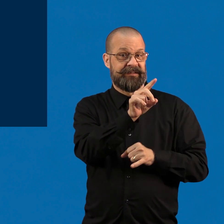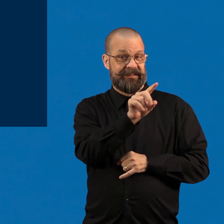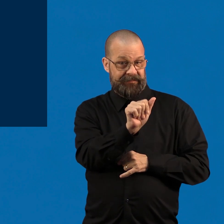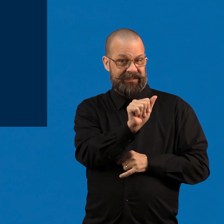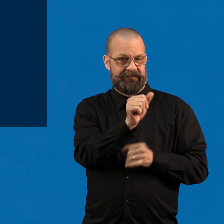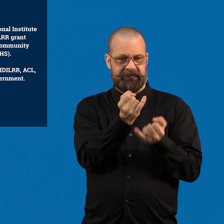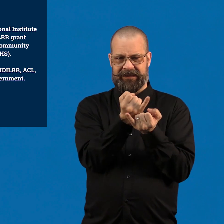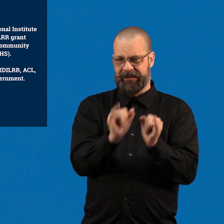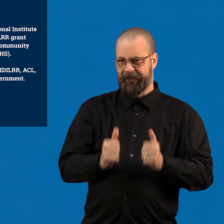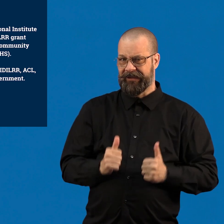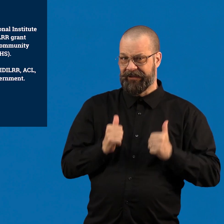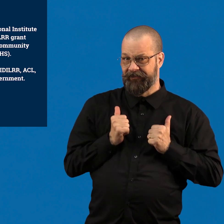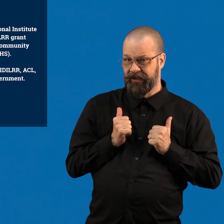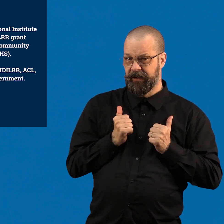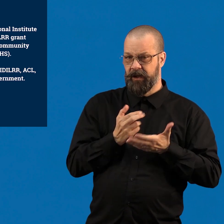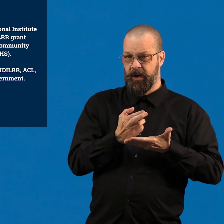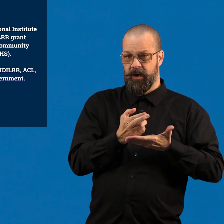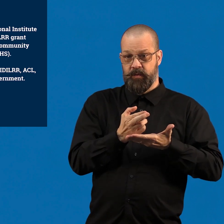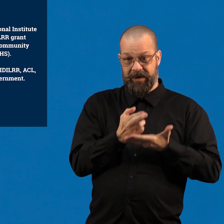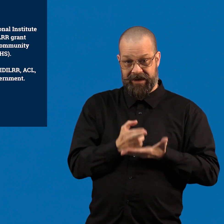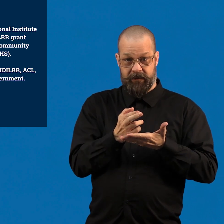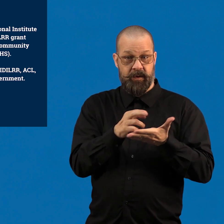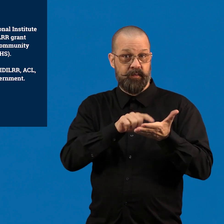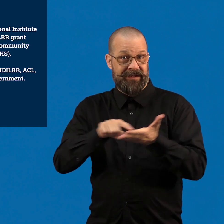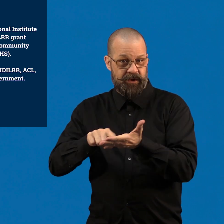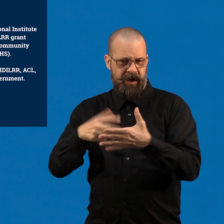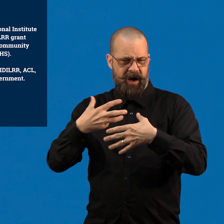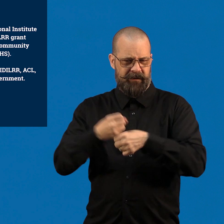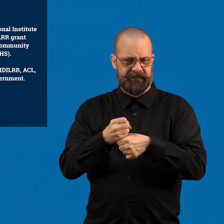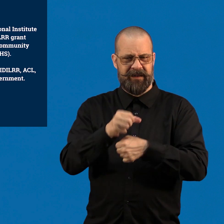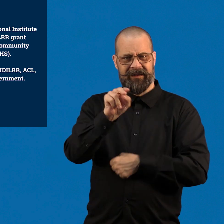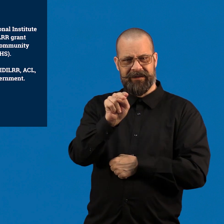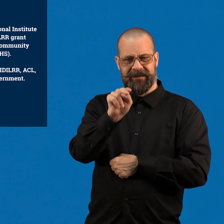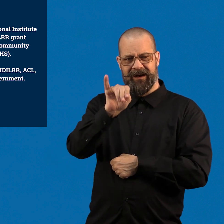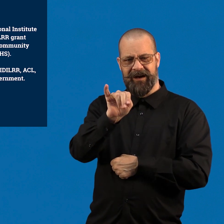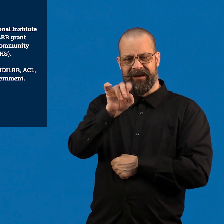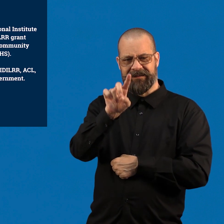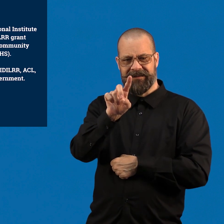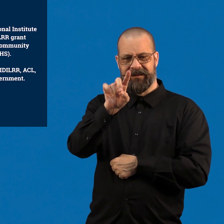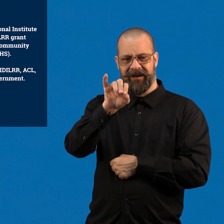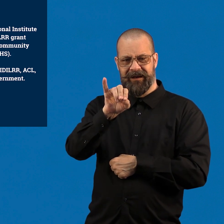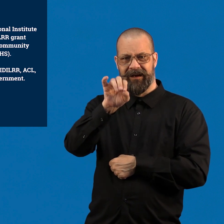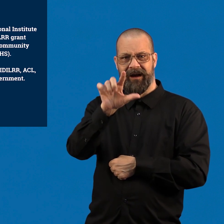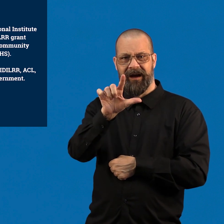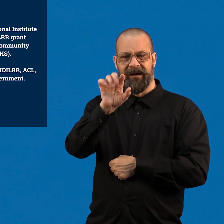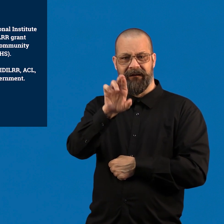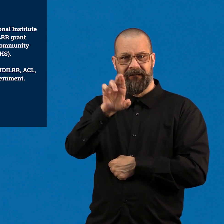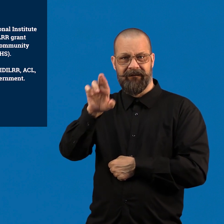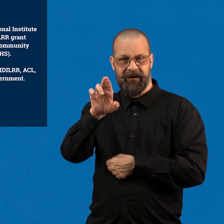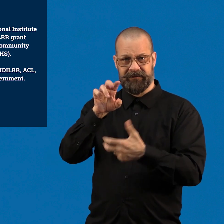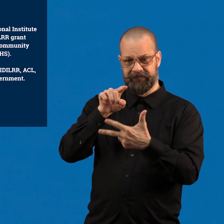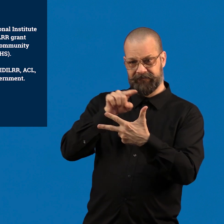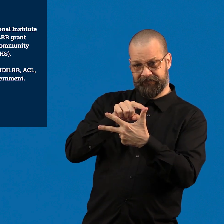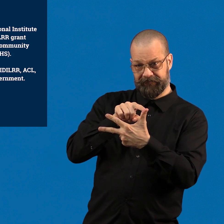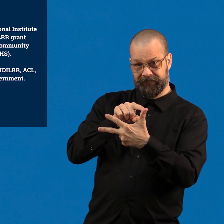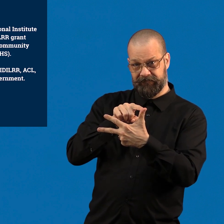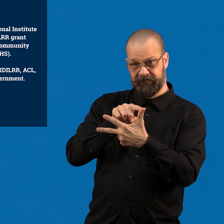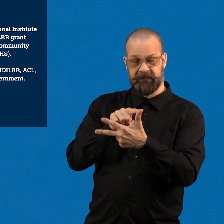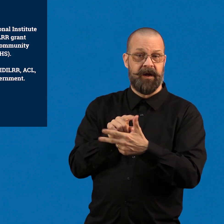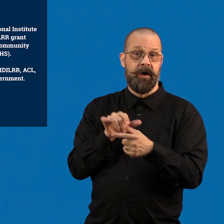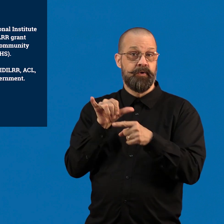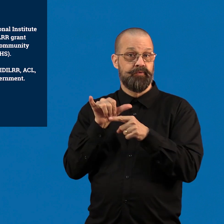Incorporated. The contents of this podcast were developed under a grant from the National Institute on Disability, Independent Living, and Rehabilitation